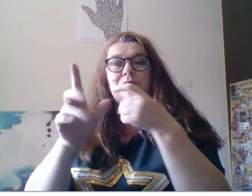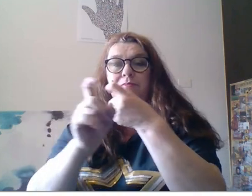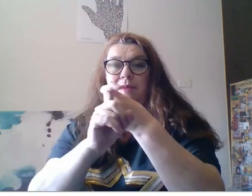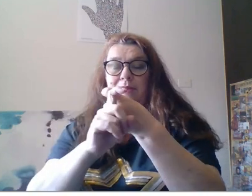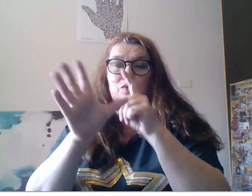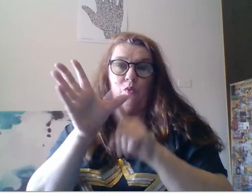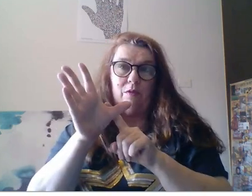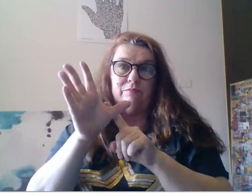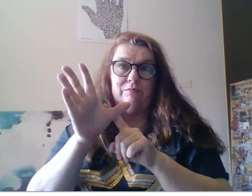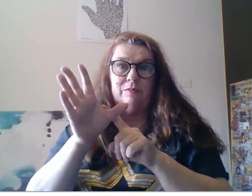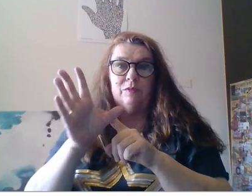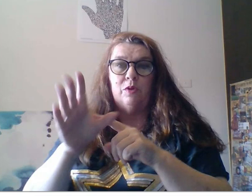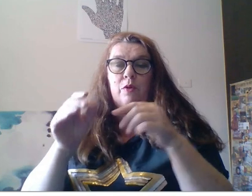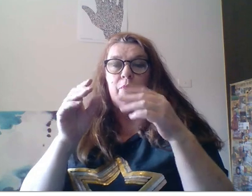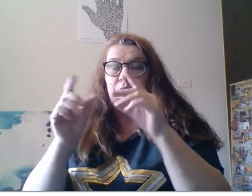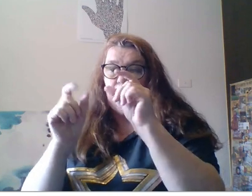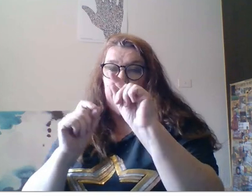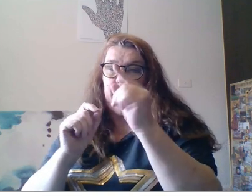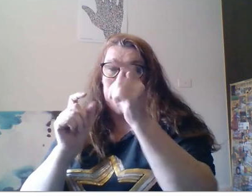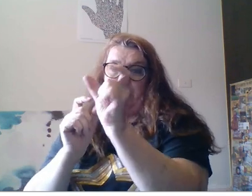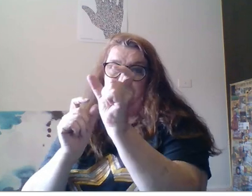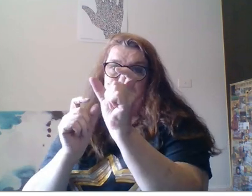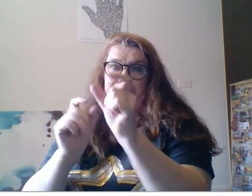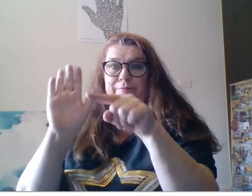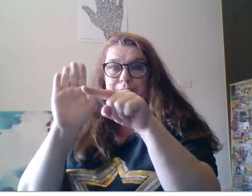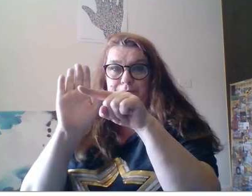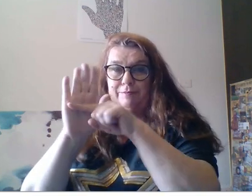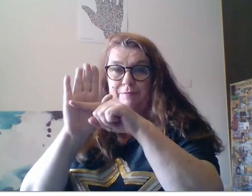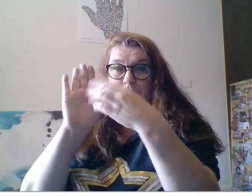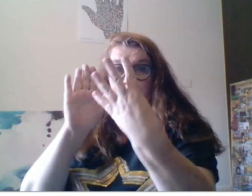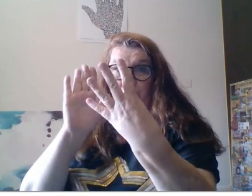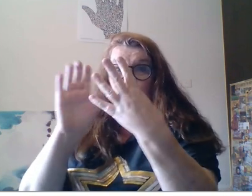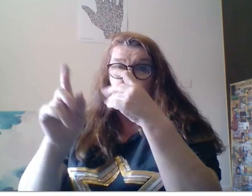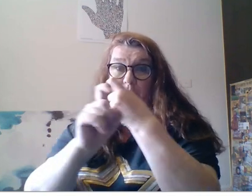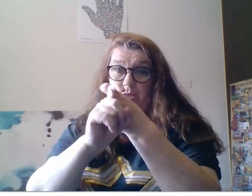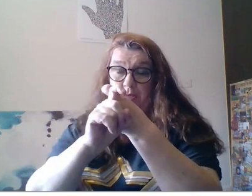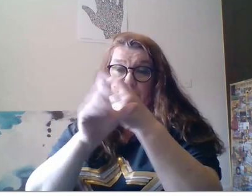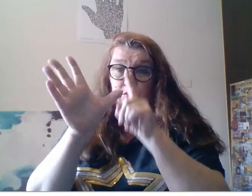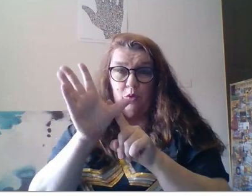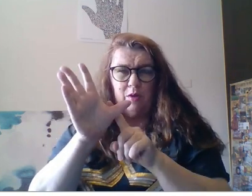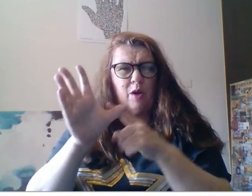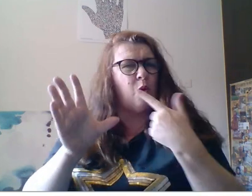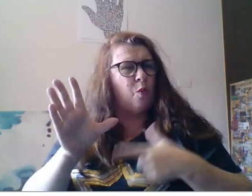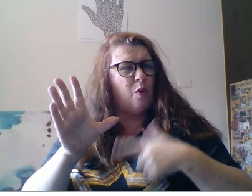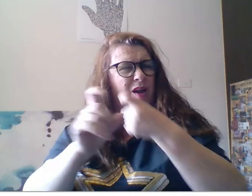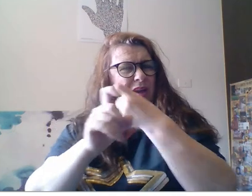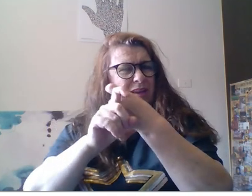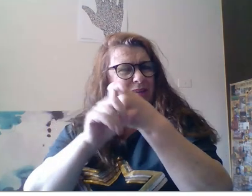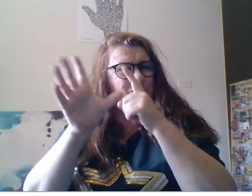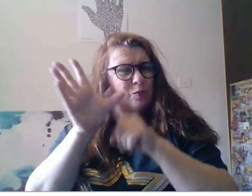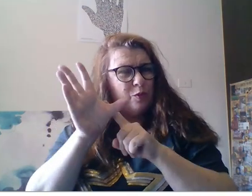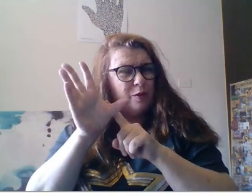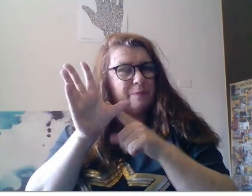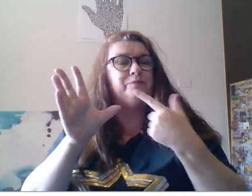together to follow the rule it's xy you think but why is it in that order negative four xy